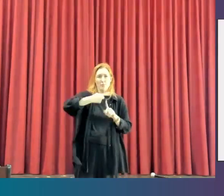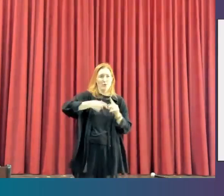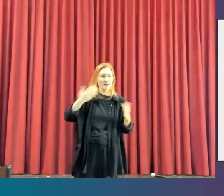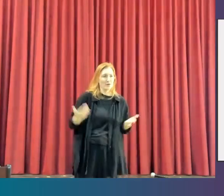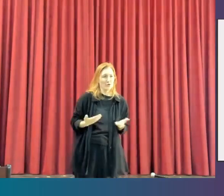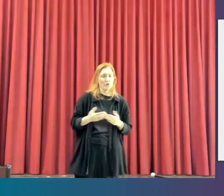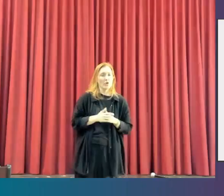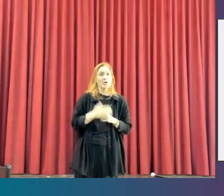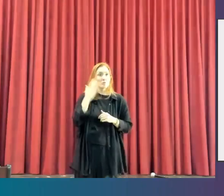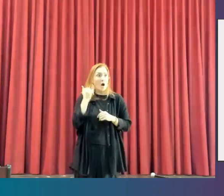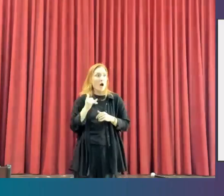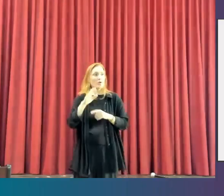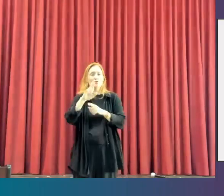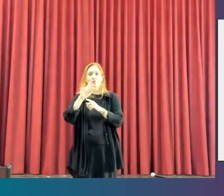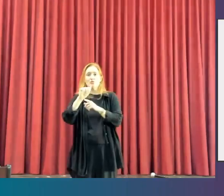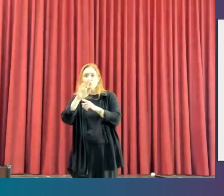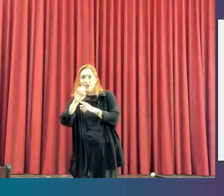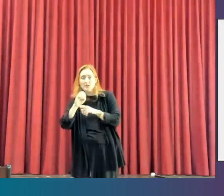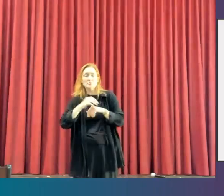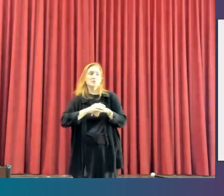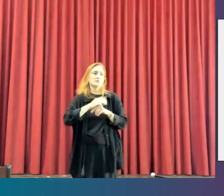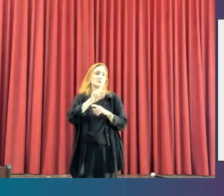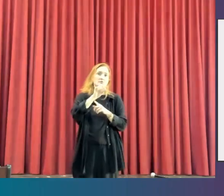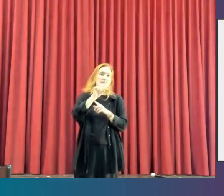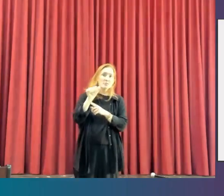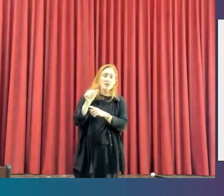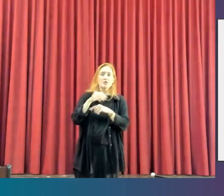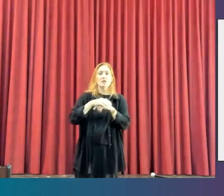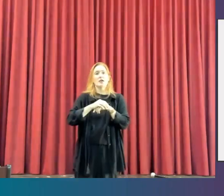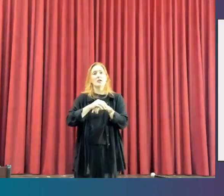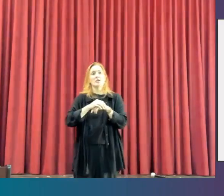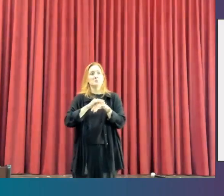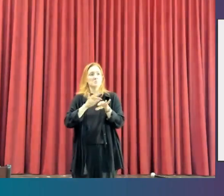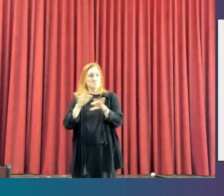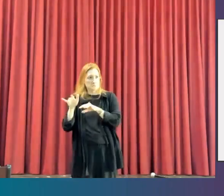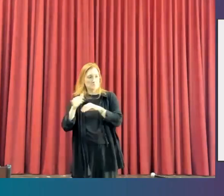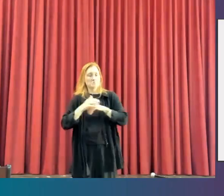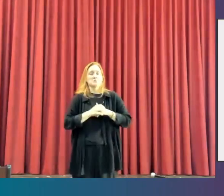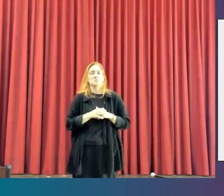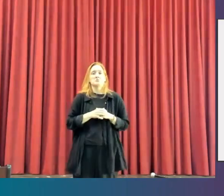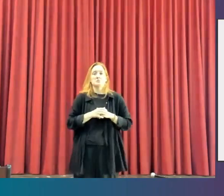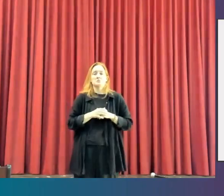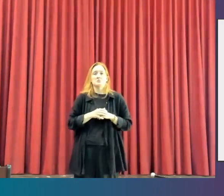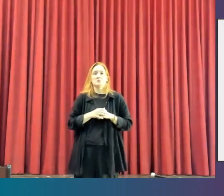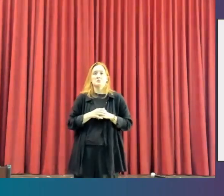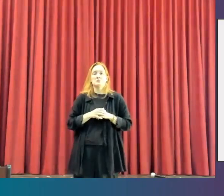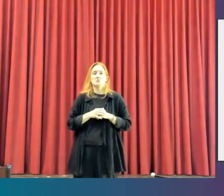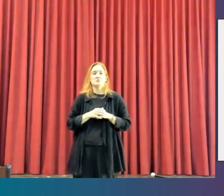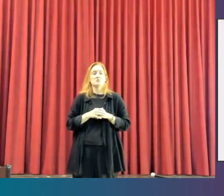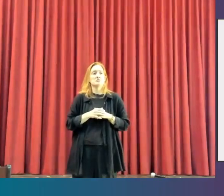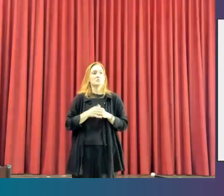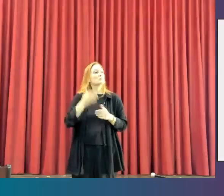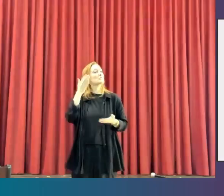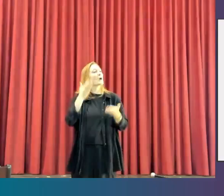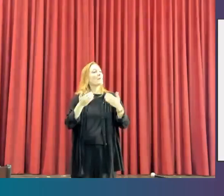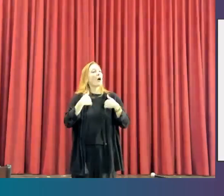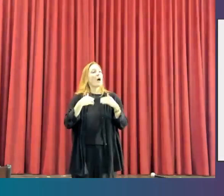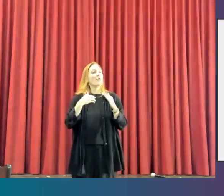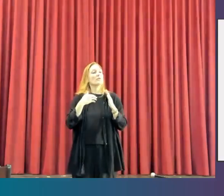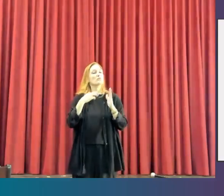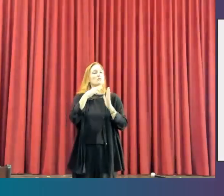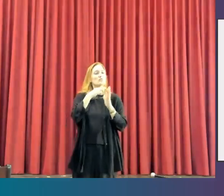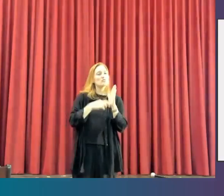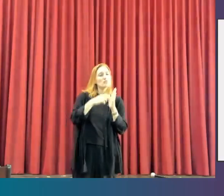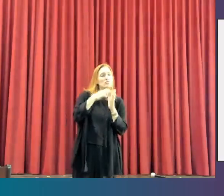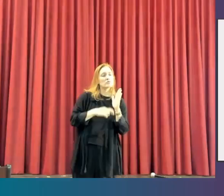race or any protected class. It could also be having different terms or rules for